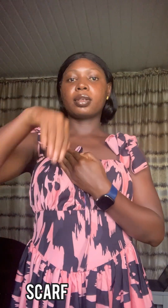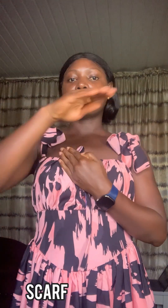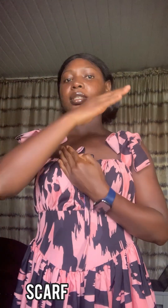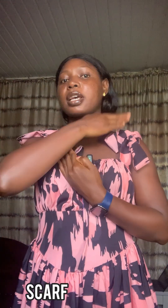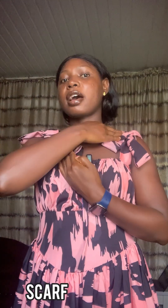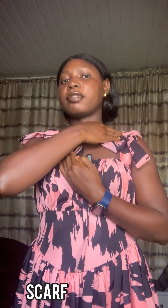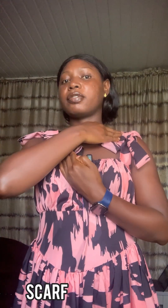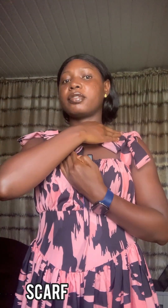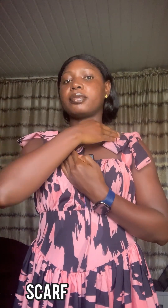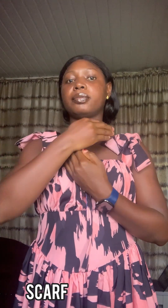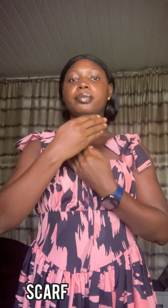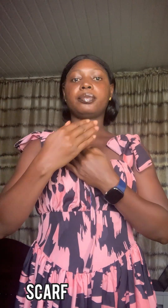Scarf.